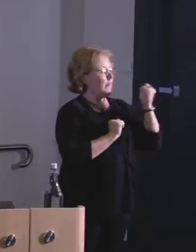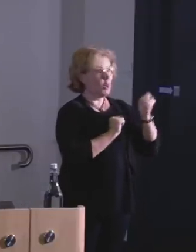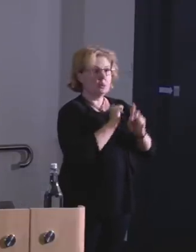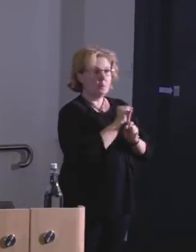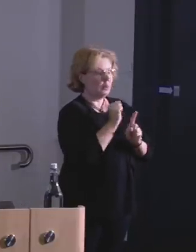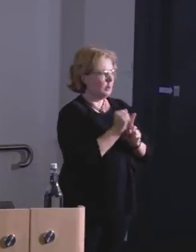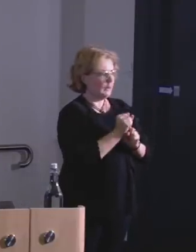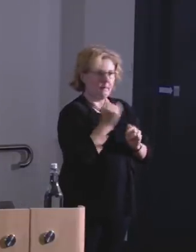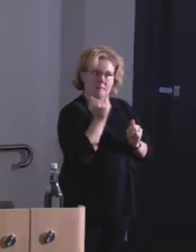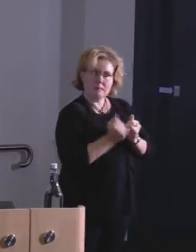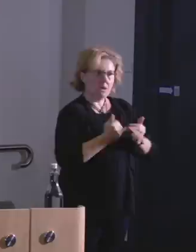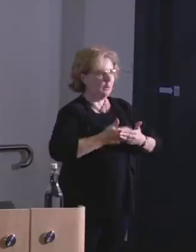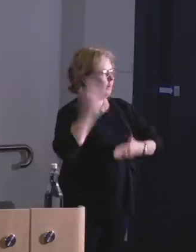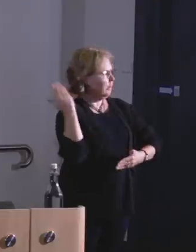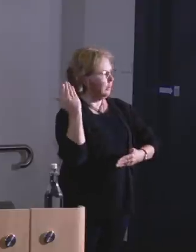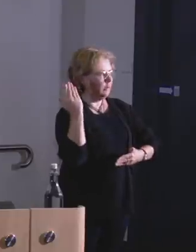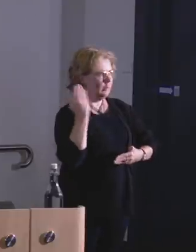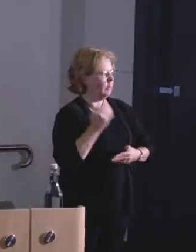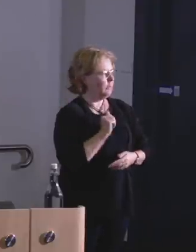unusual.